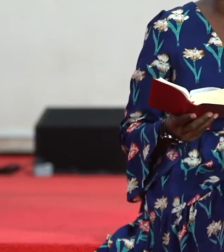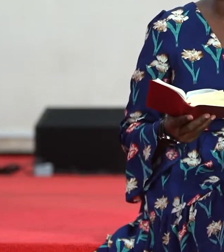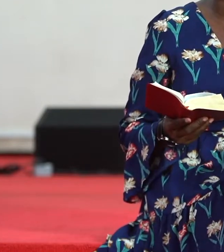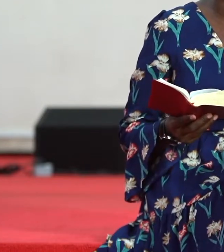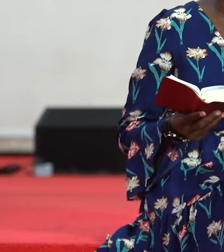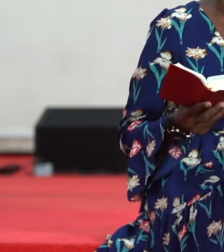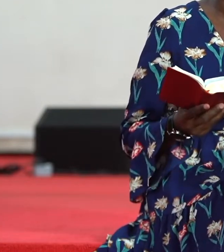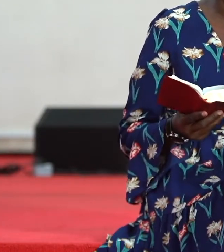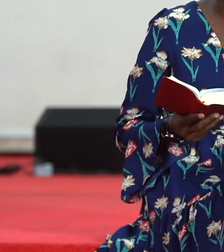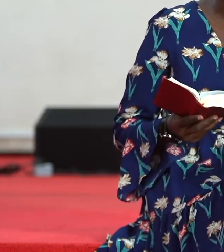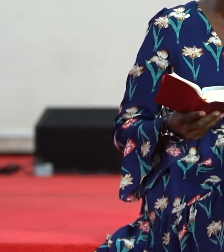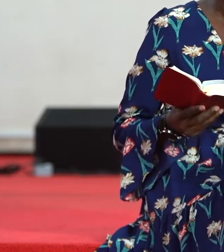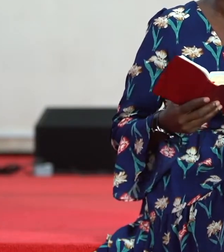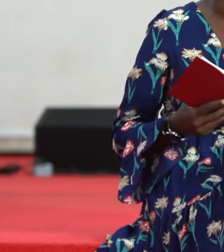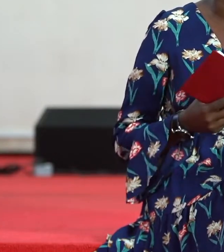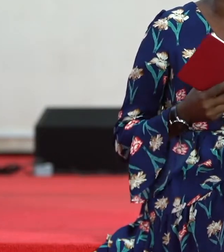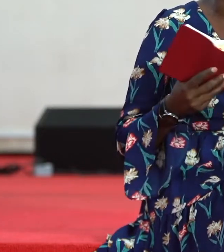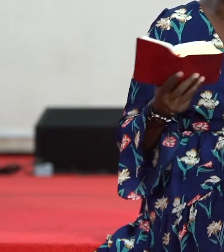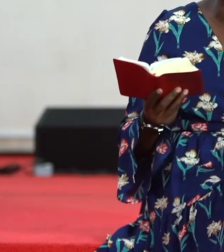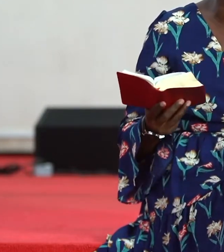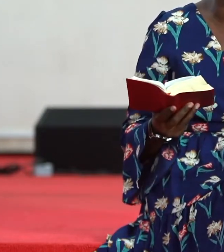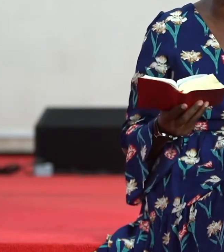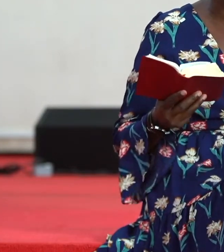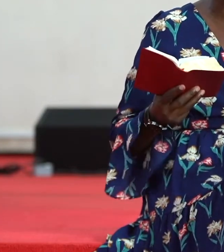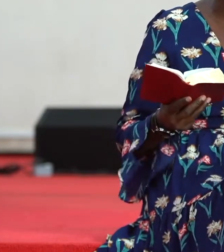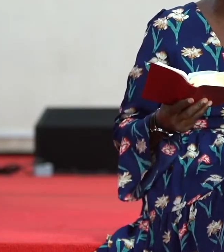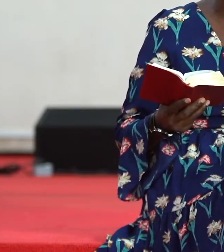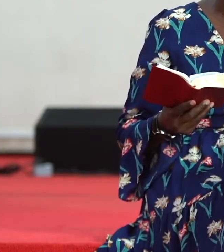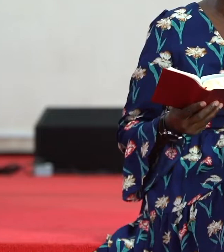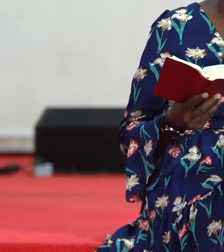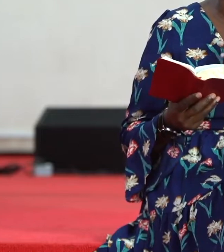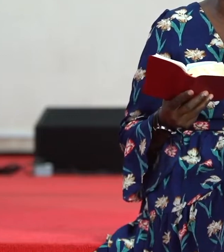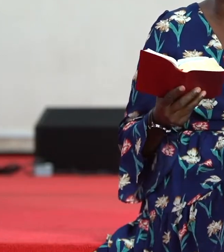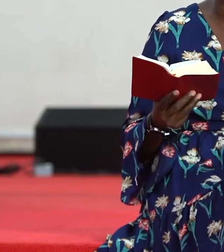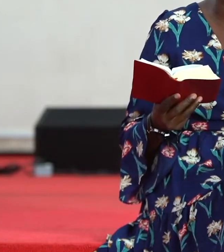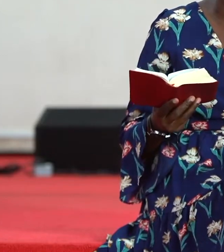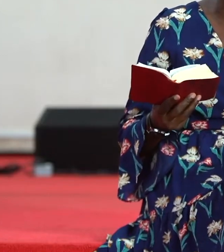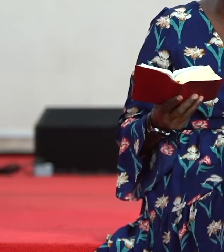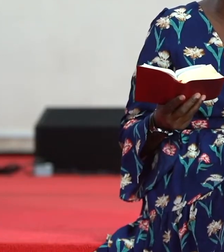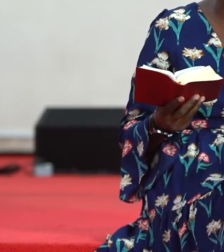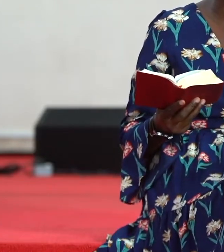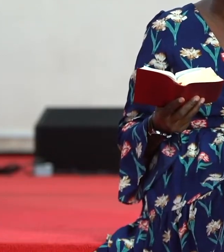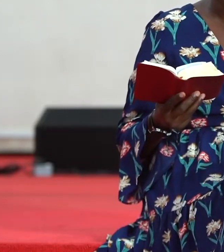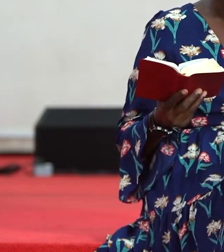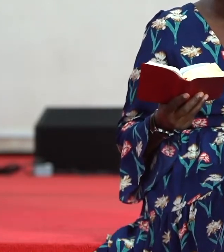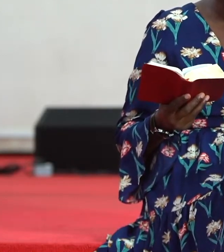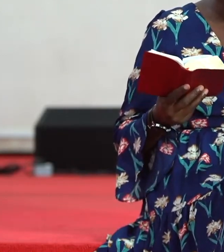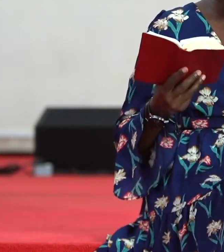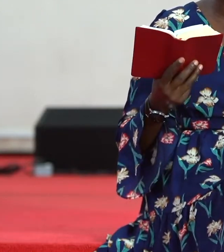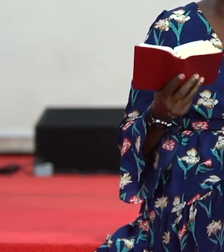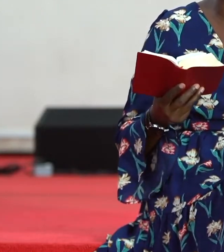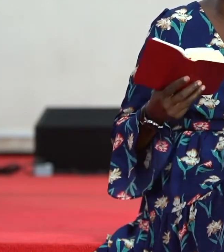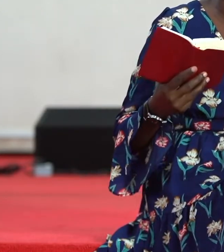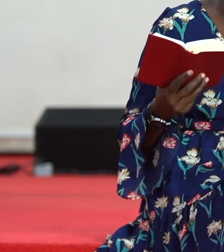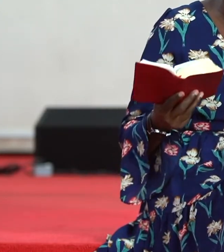be forgiven by God. Sometimes we struggle to forgive our friends when they do something wrong against us. But